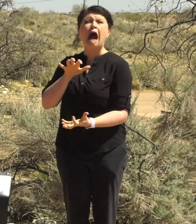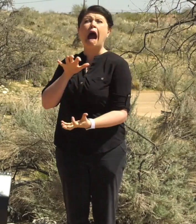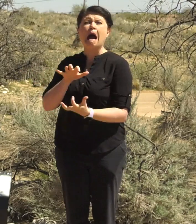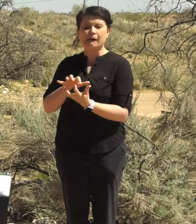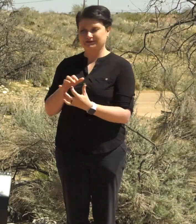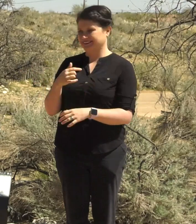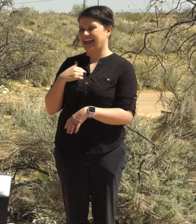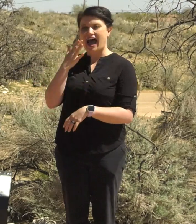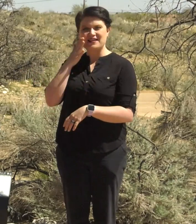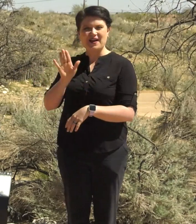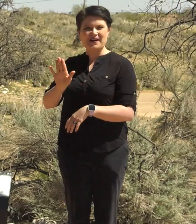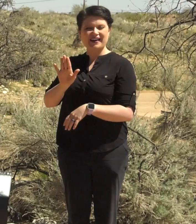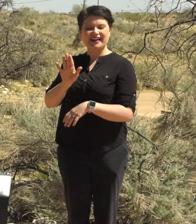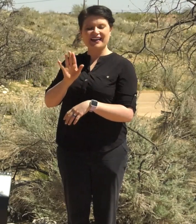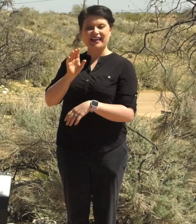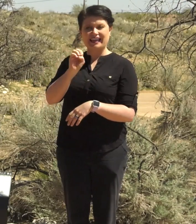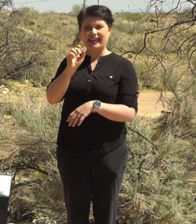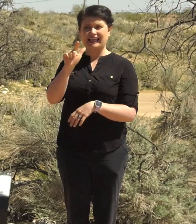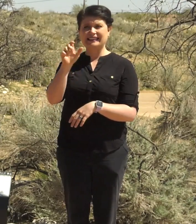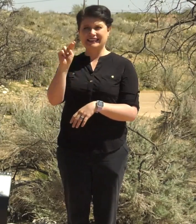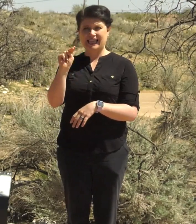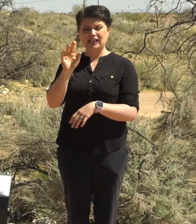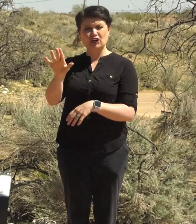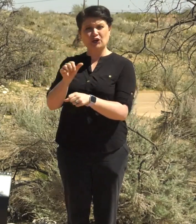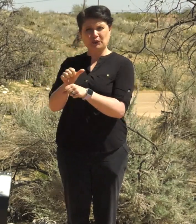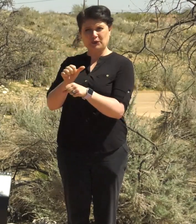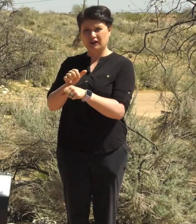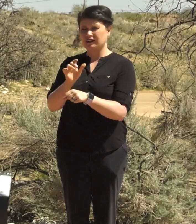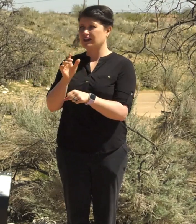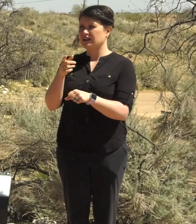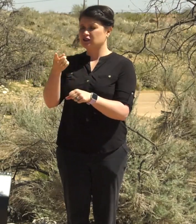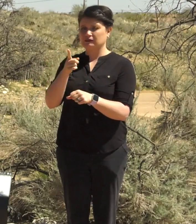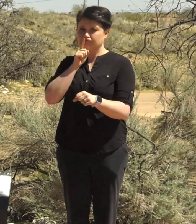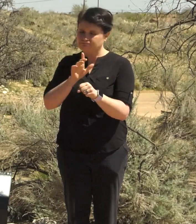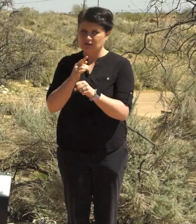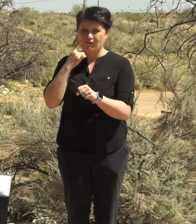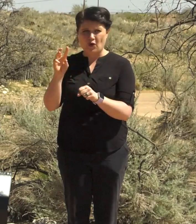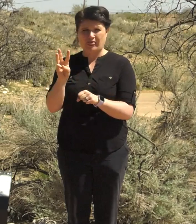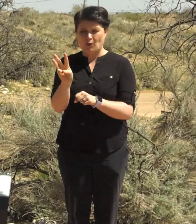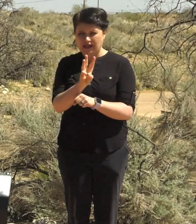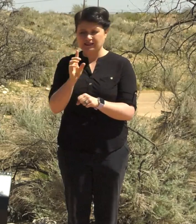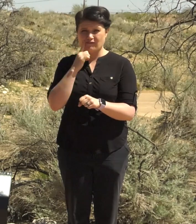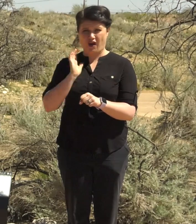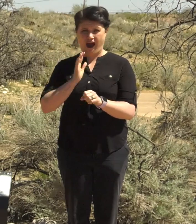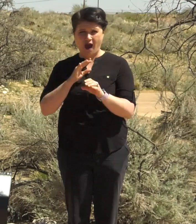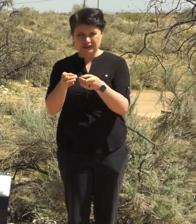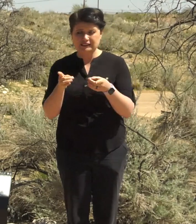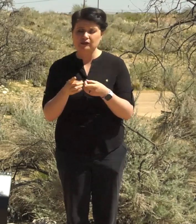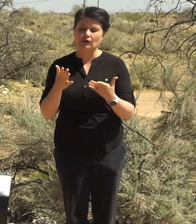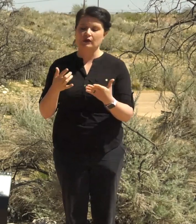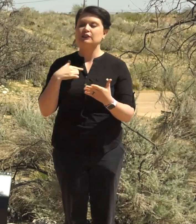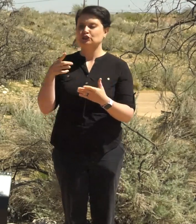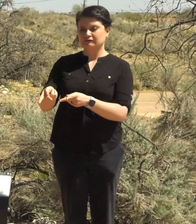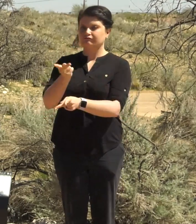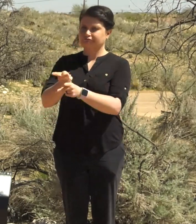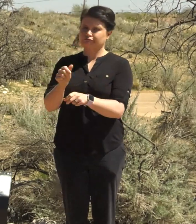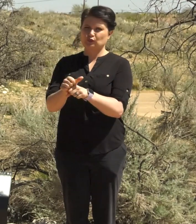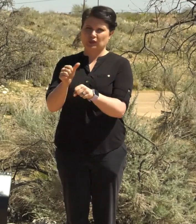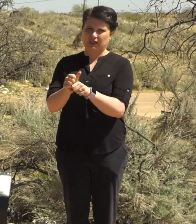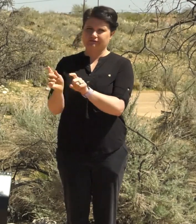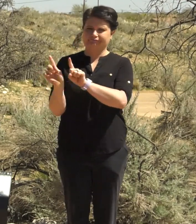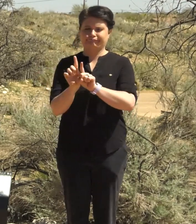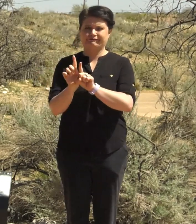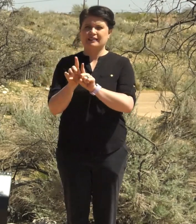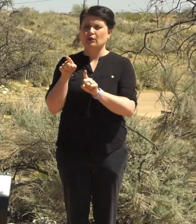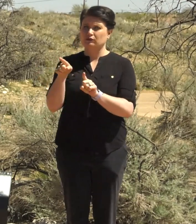I know of her hard work and dedication to our district and to the west side. So I've definitely kept her on. She has been